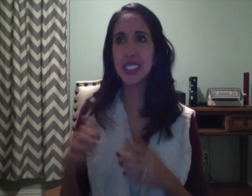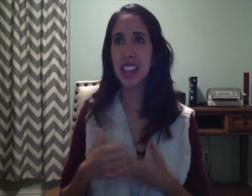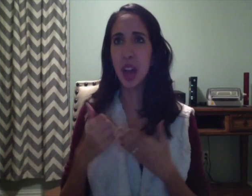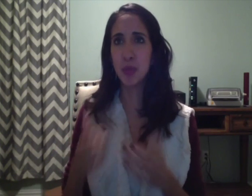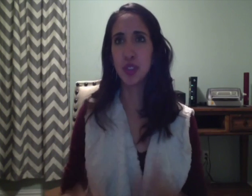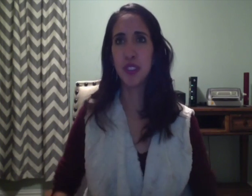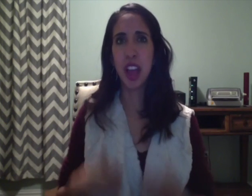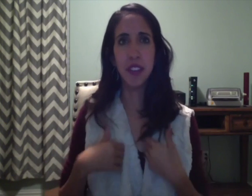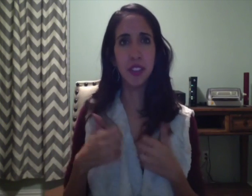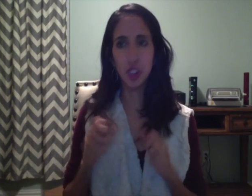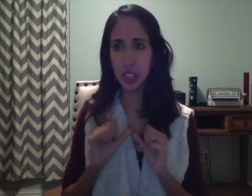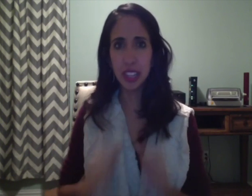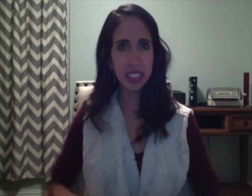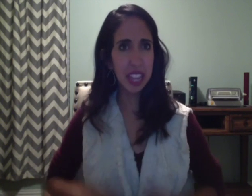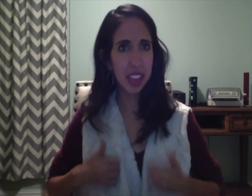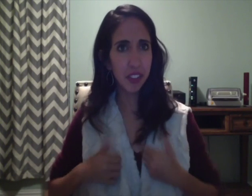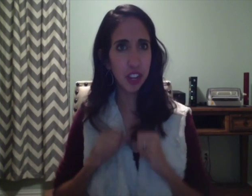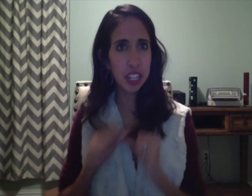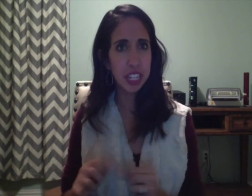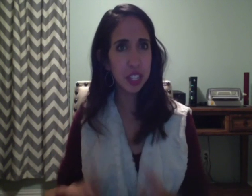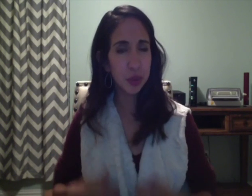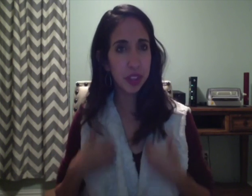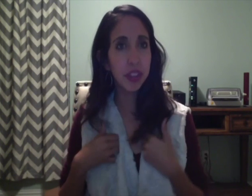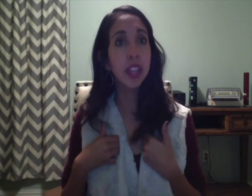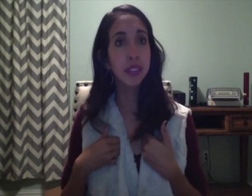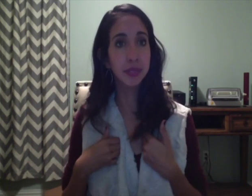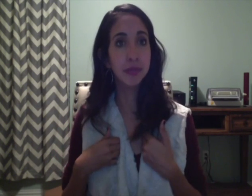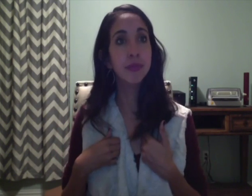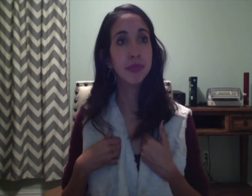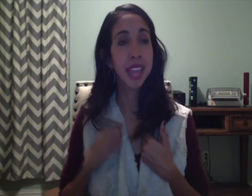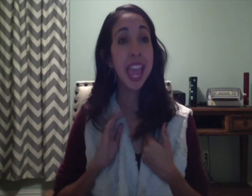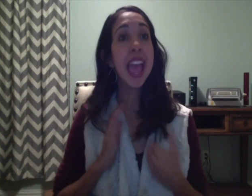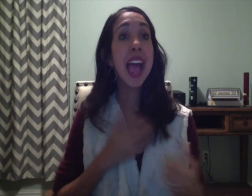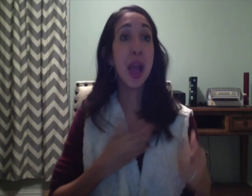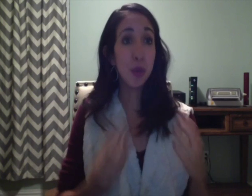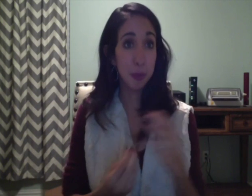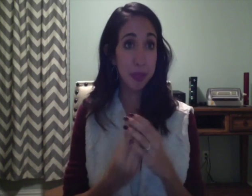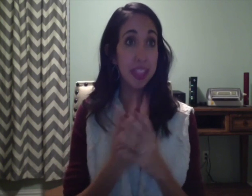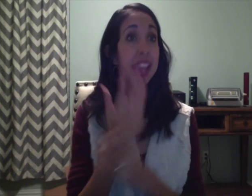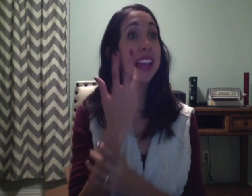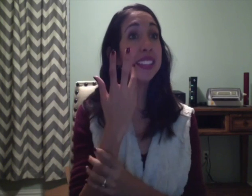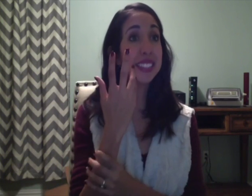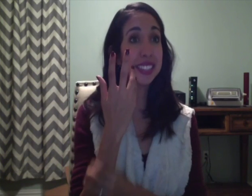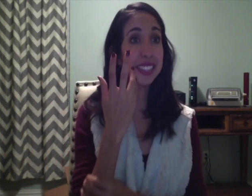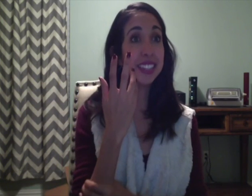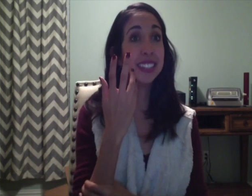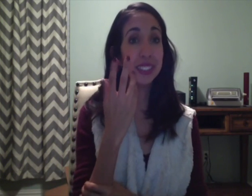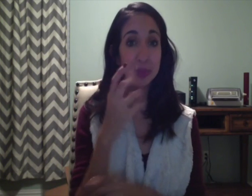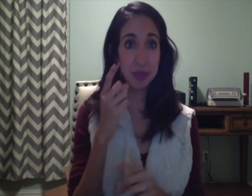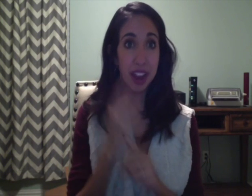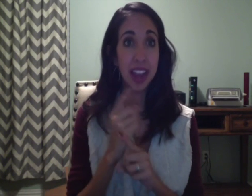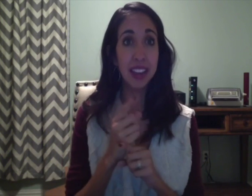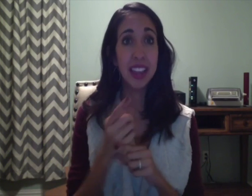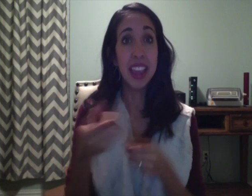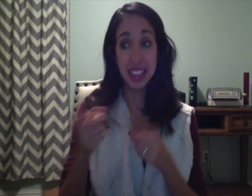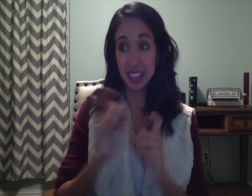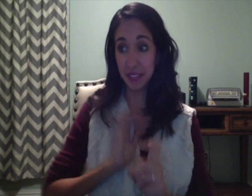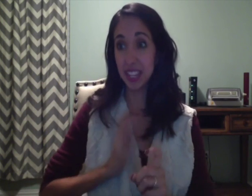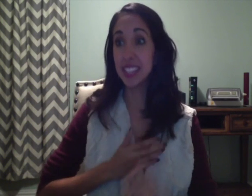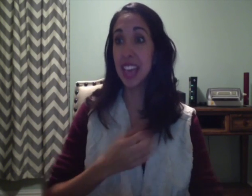help survive or live or continue living? Our plants, right? Gives us